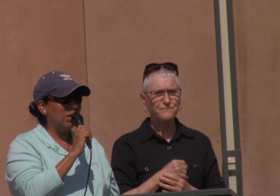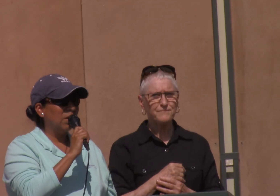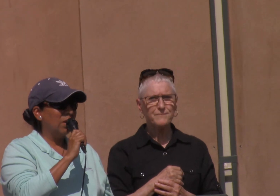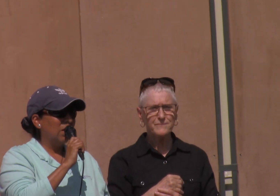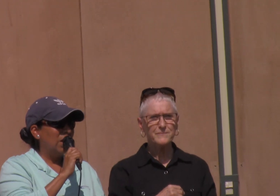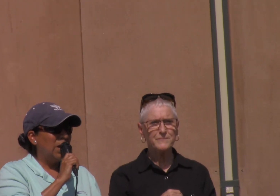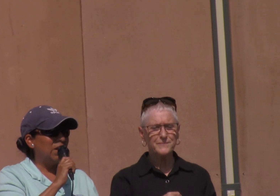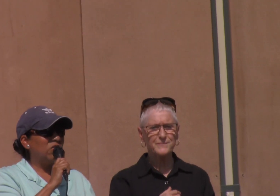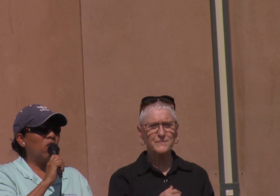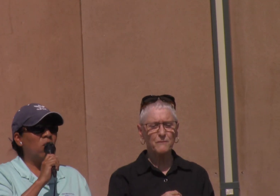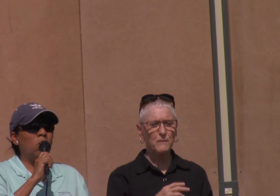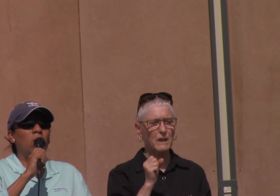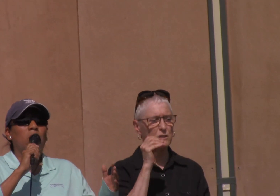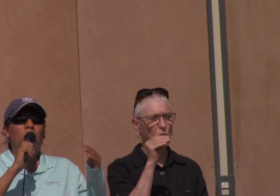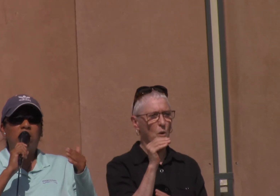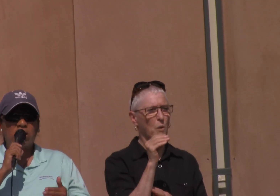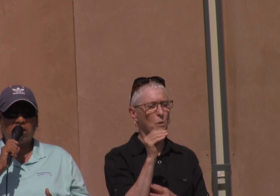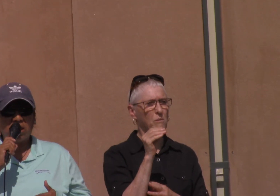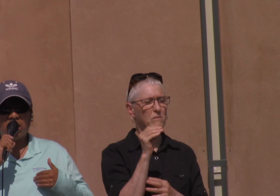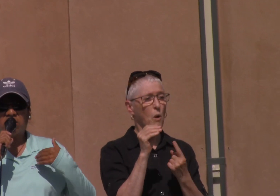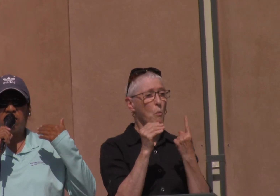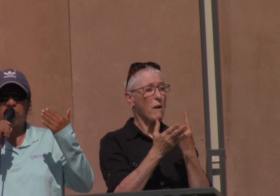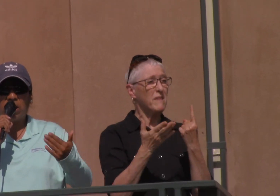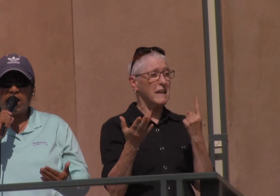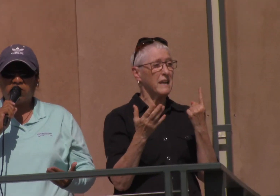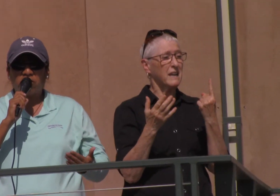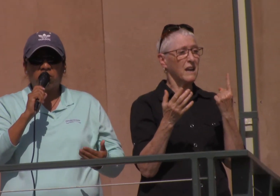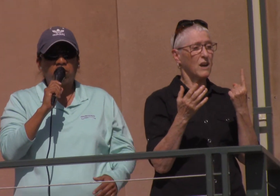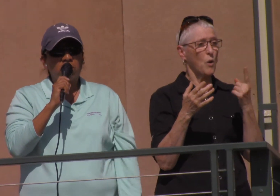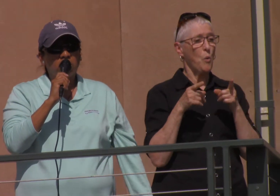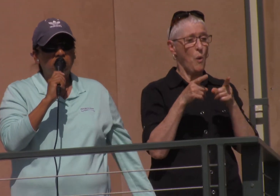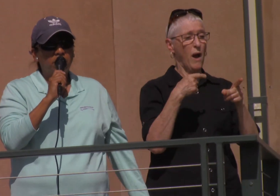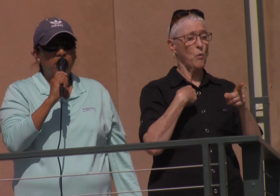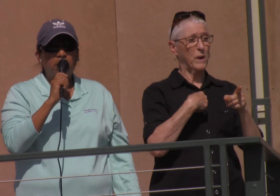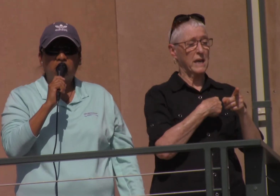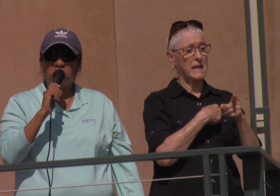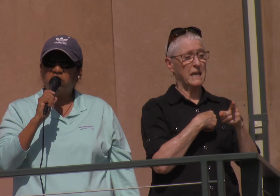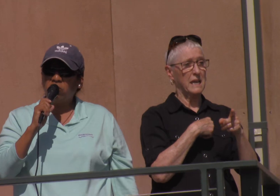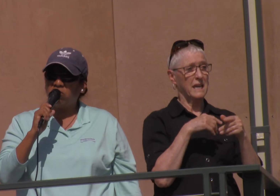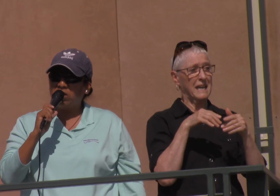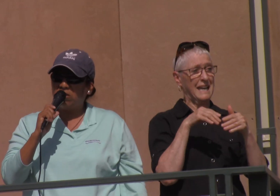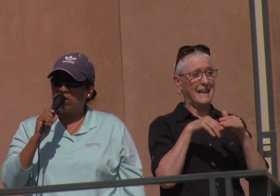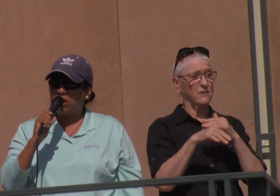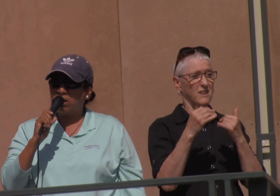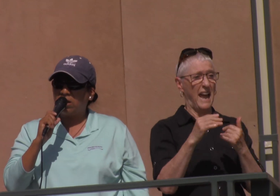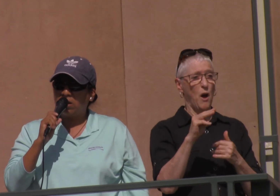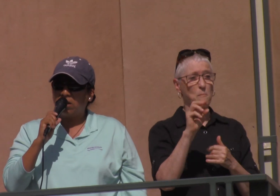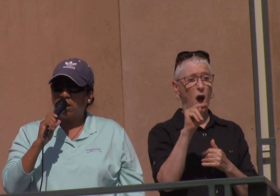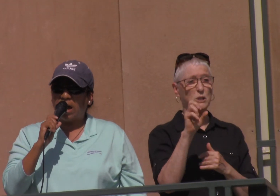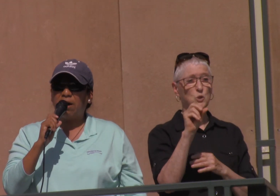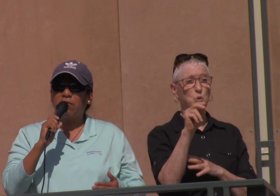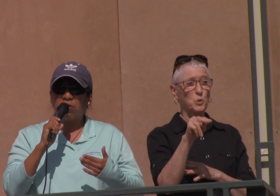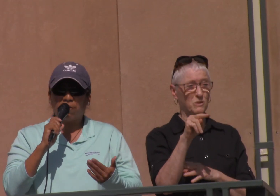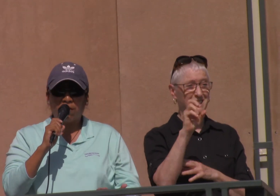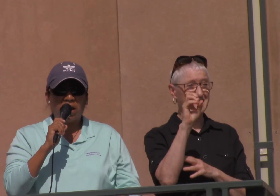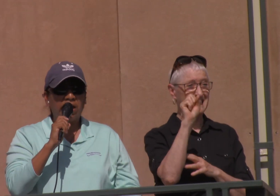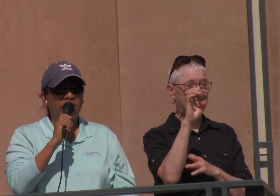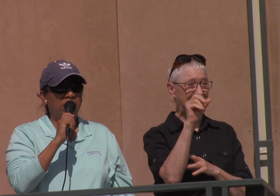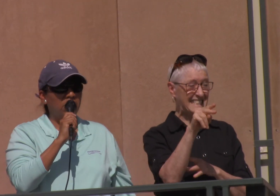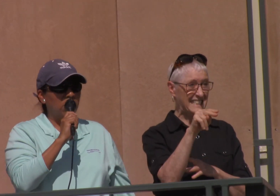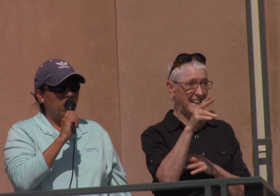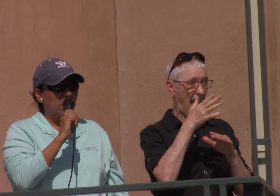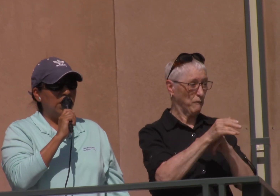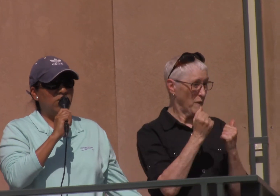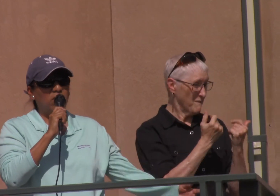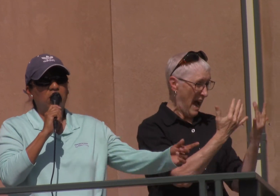yes. And so one of the things as we enter monsoon season after a